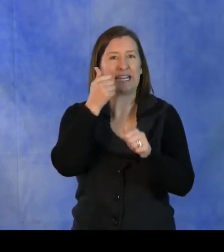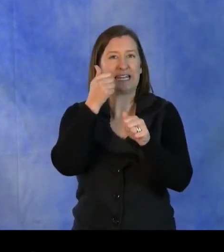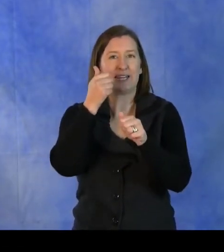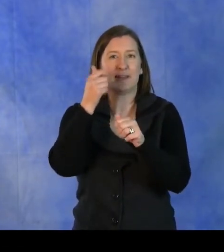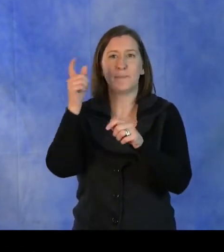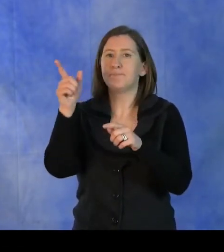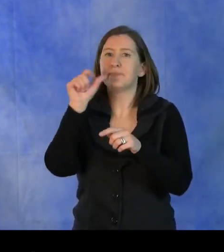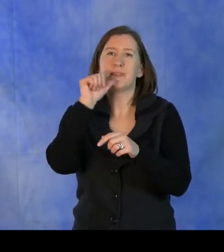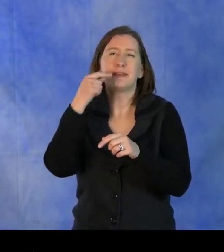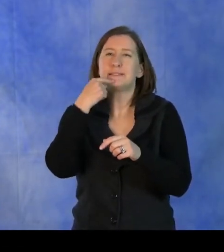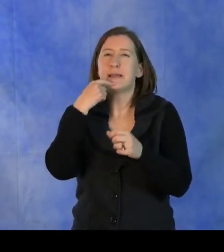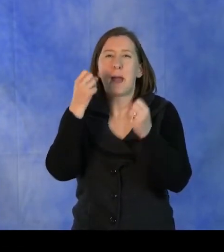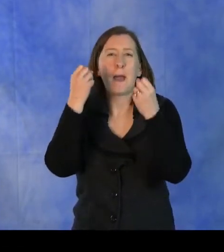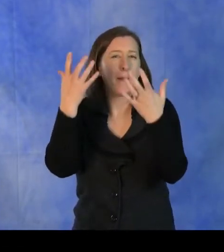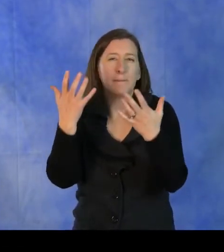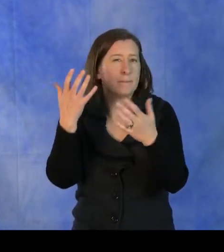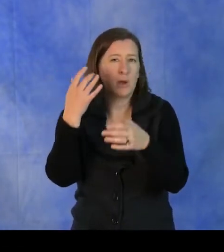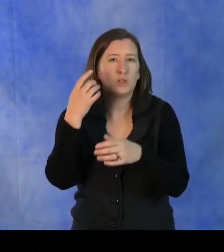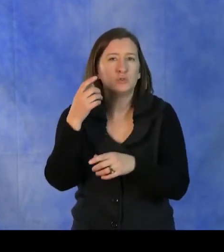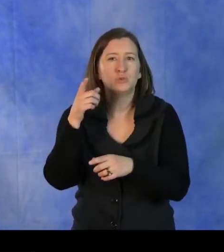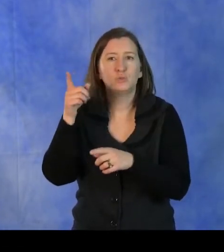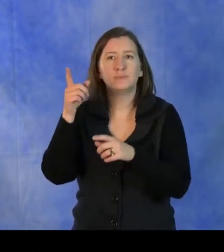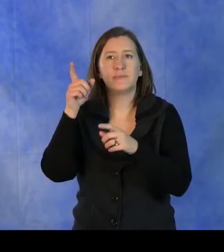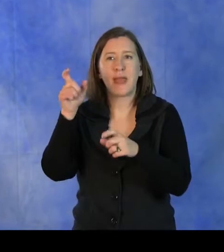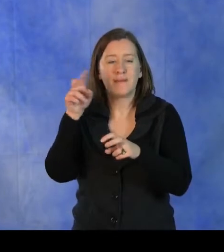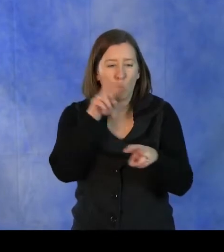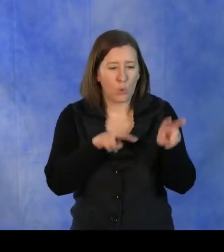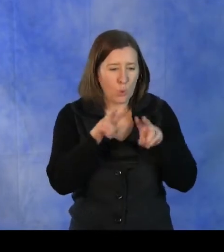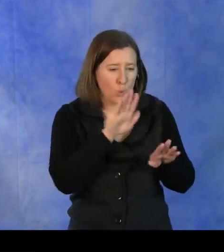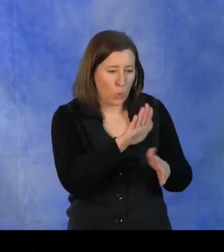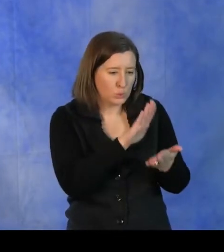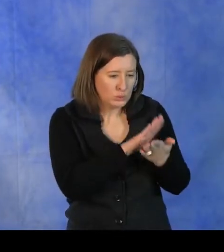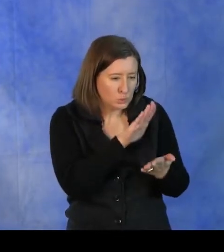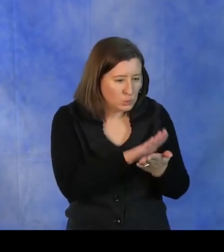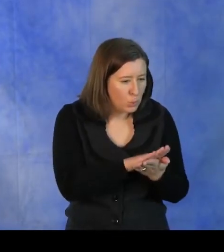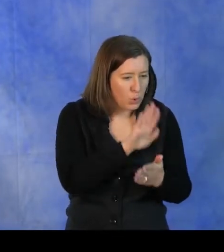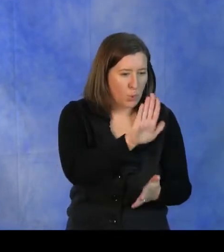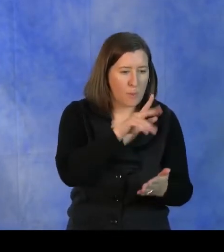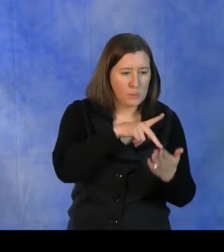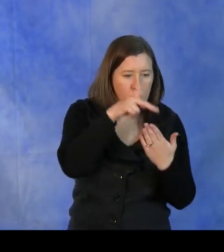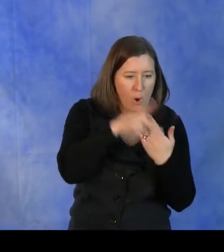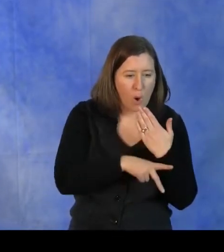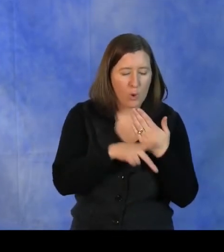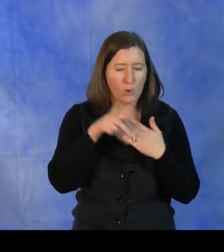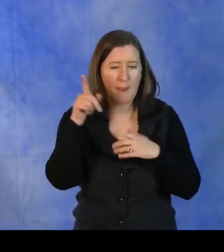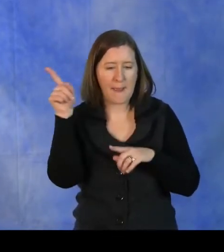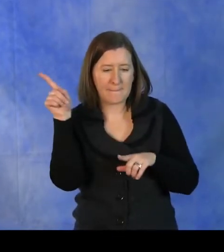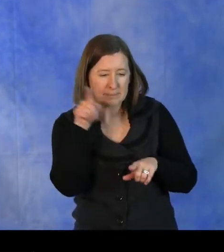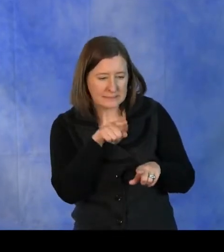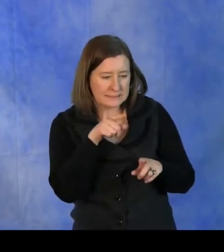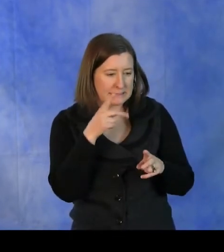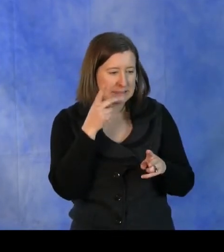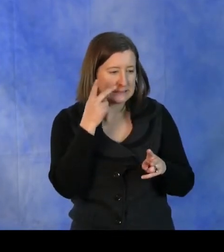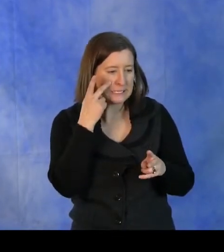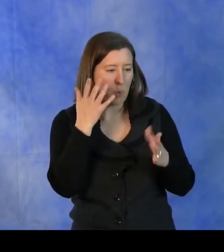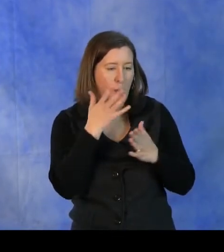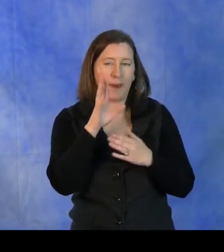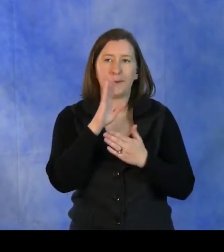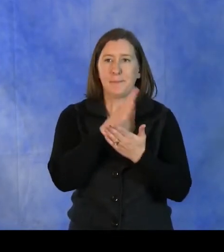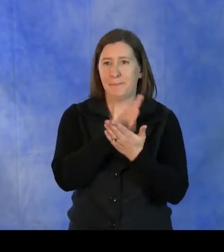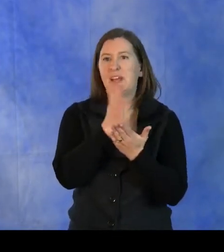But there's a cost associated with that. I don't know how much. You'd have to look at your school and your